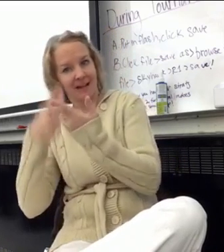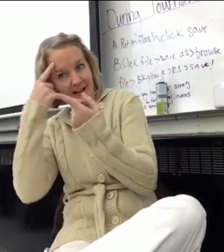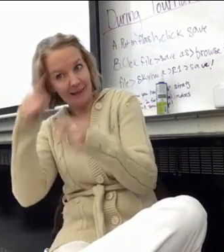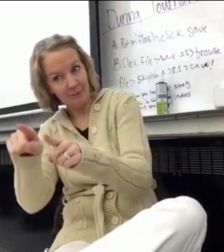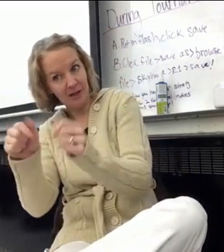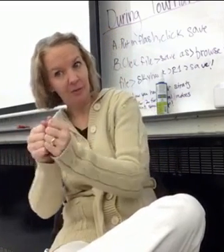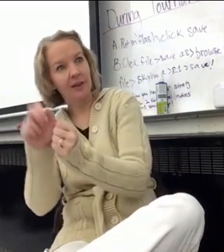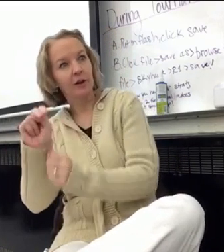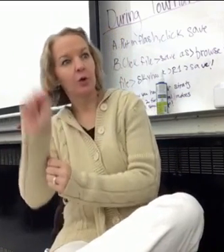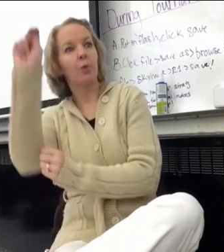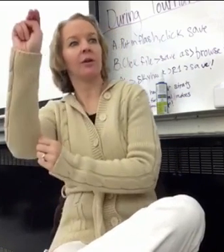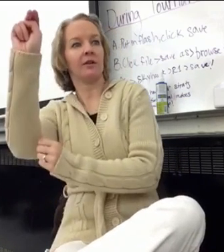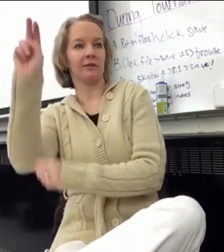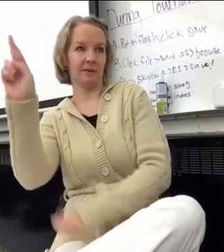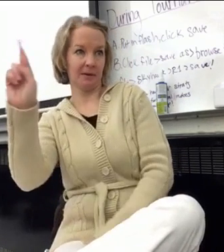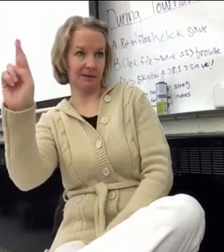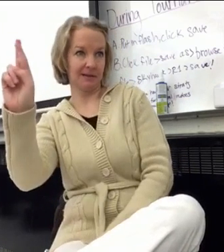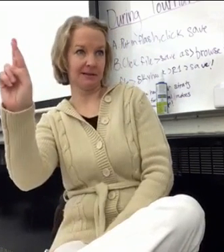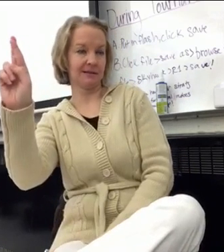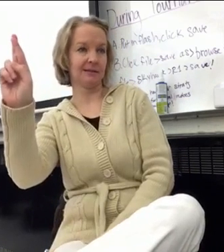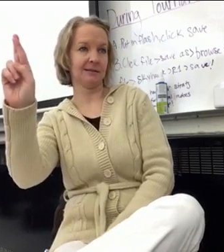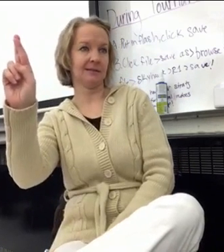Northern Republicans.